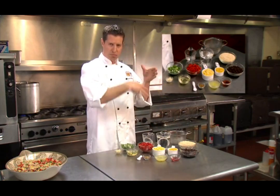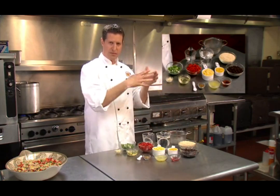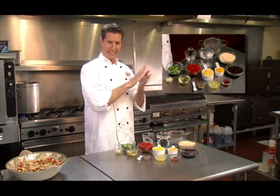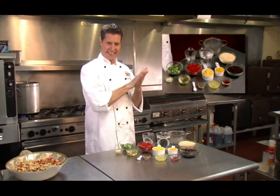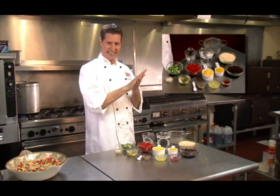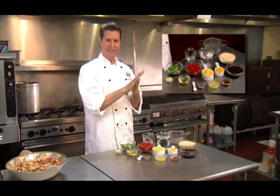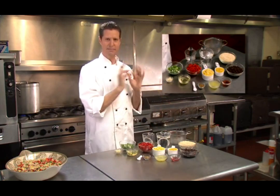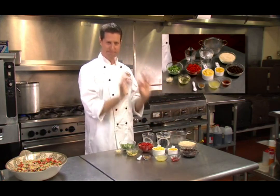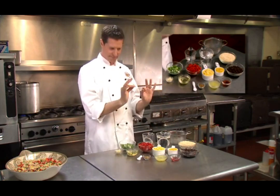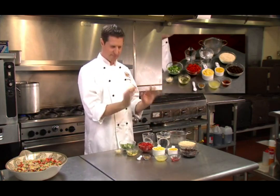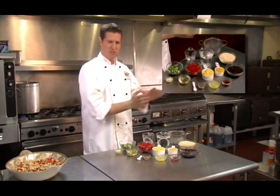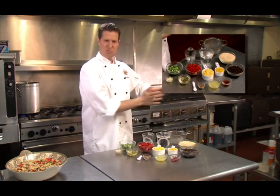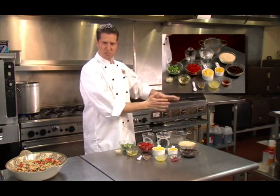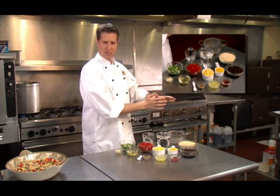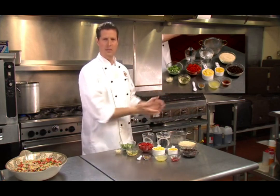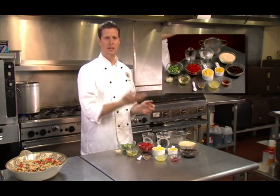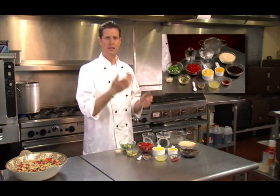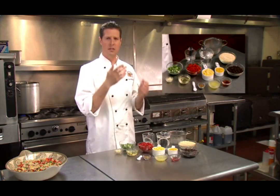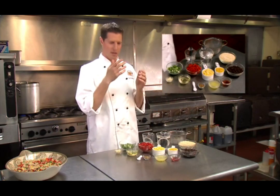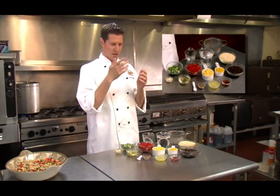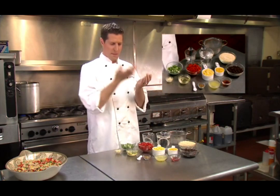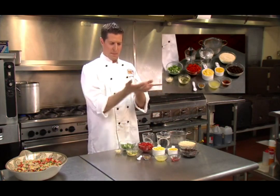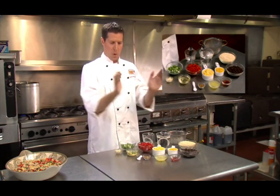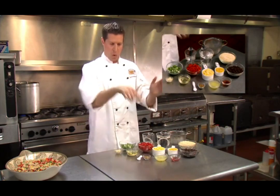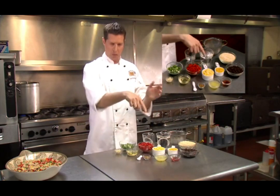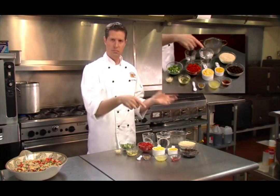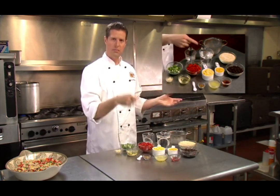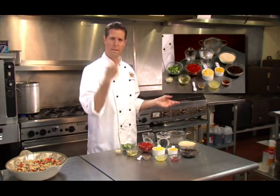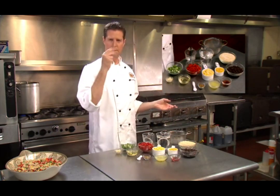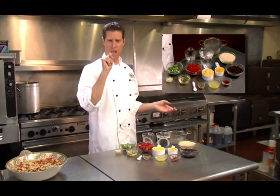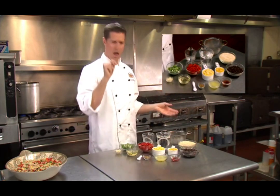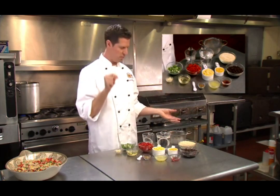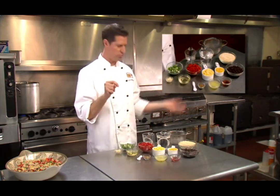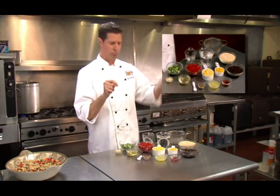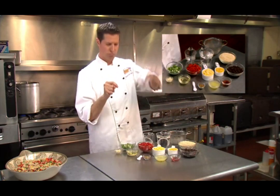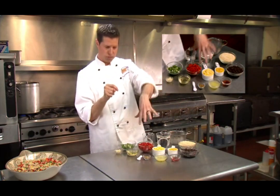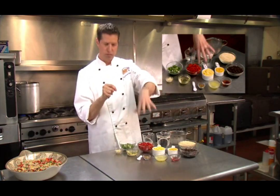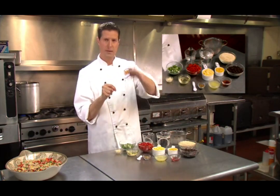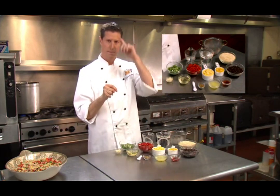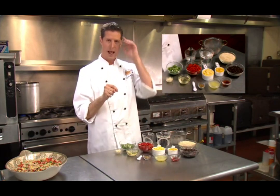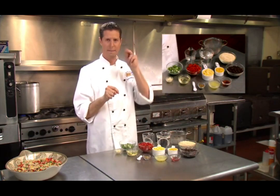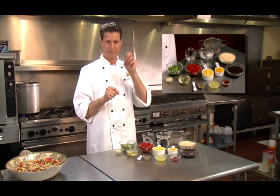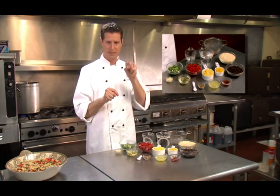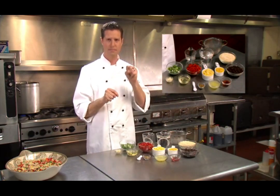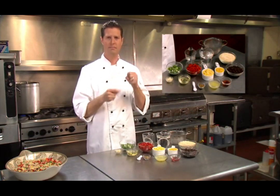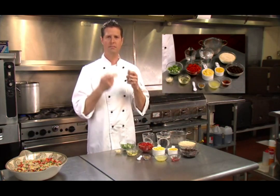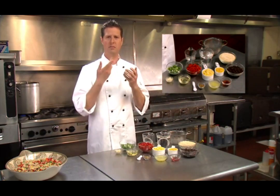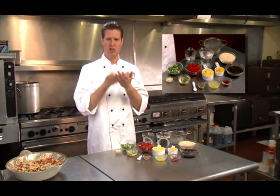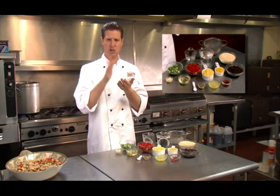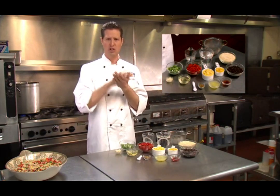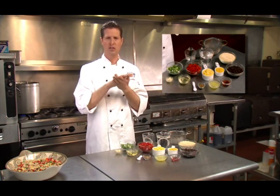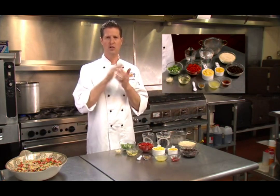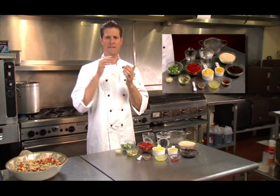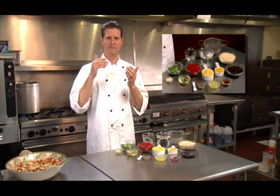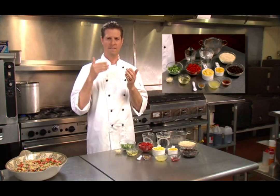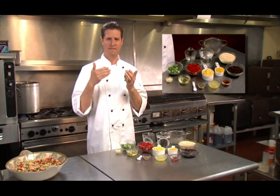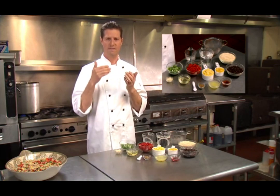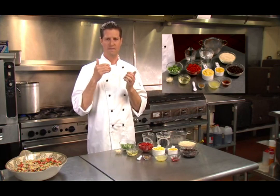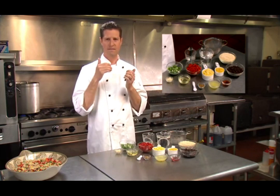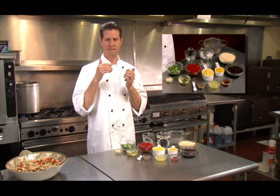Rinse them under running water and drain. Put the beans in a bowl and add 1½ cups of cooked corn,